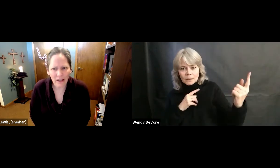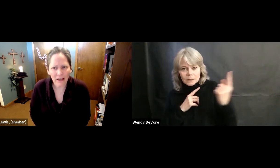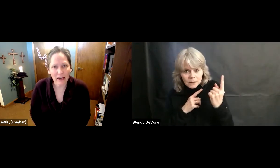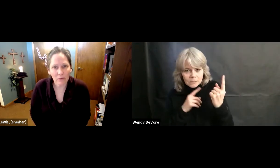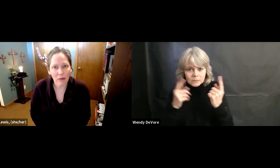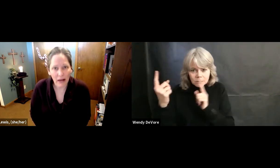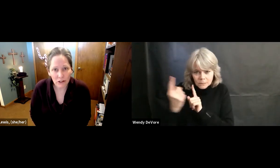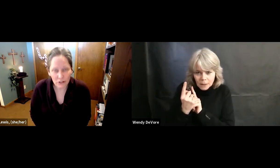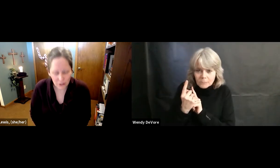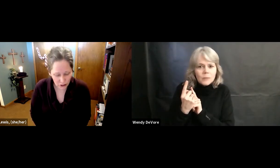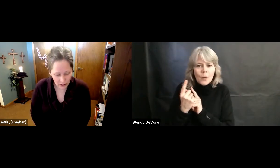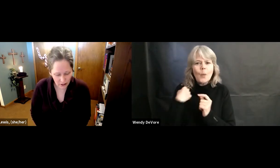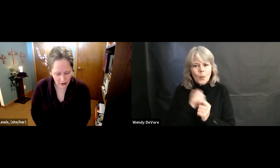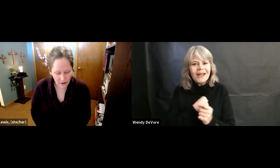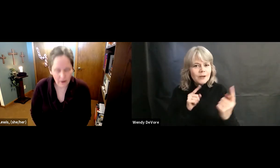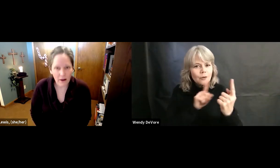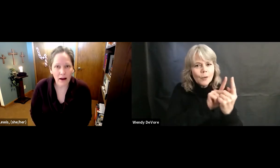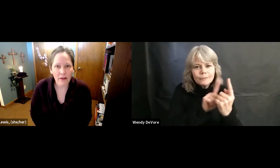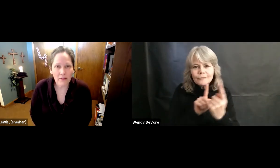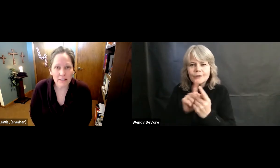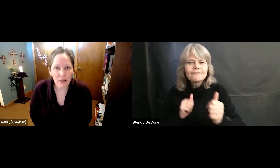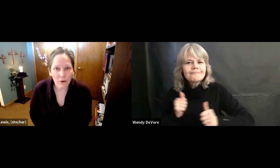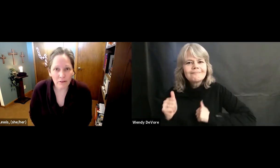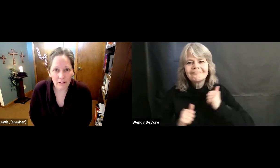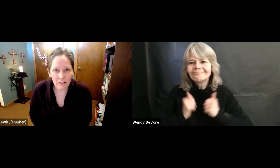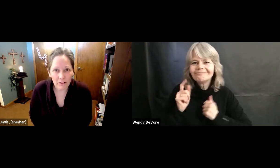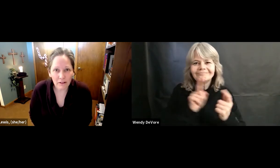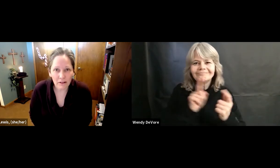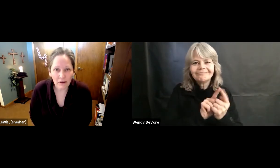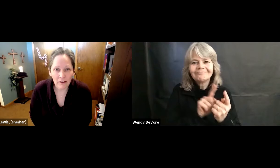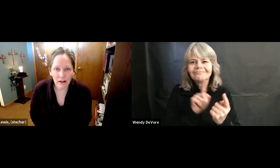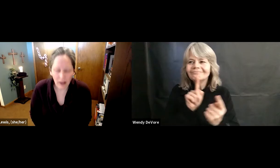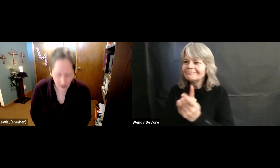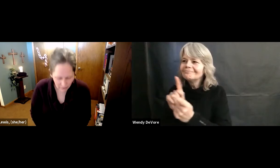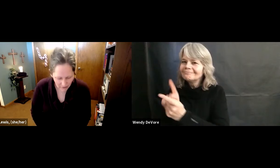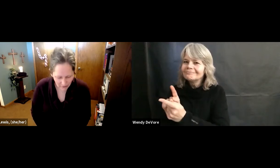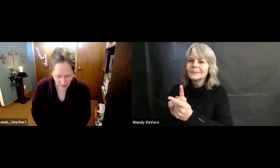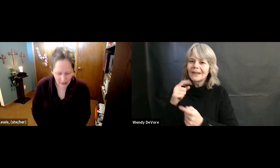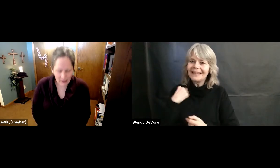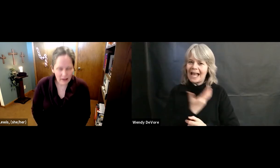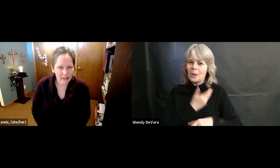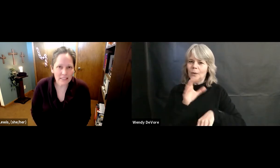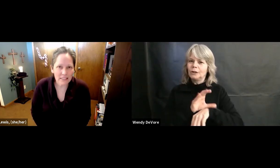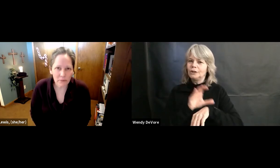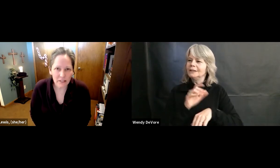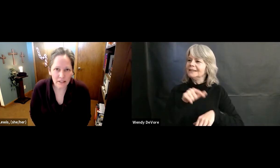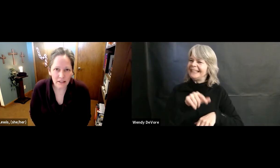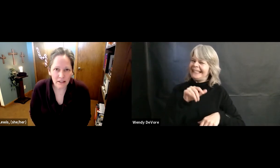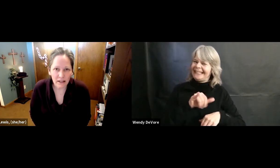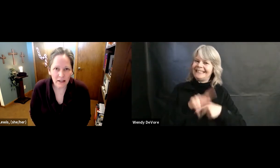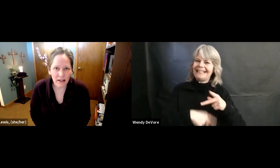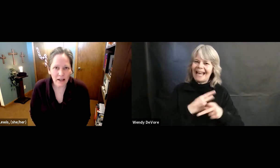what, in my church, this is how I feel. I feel